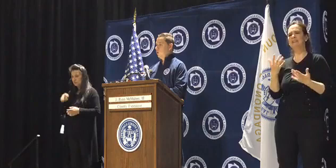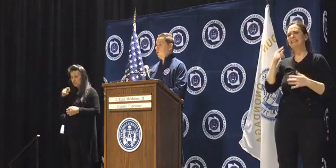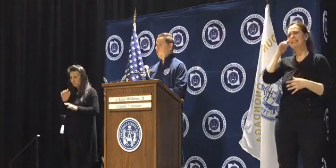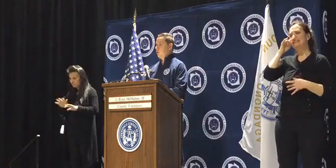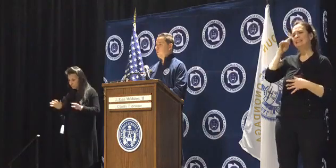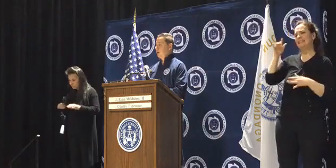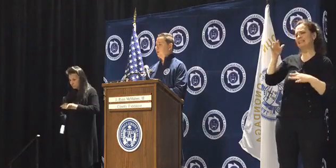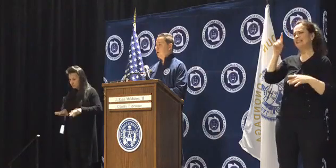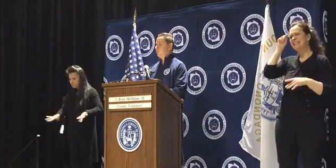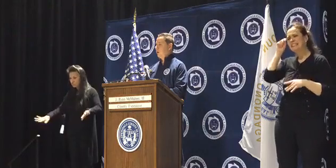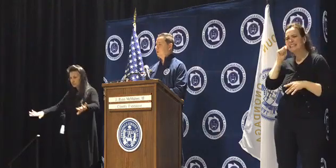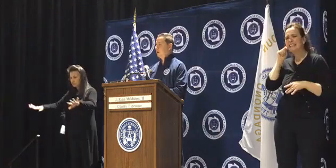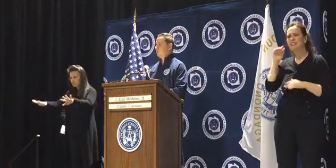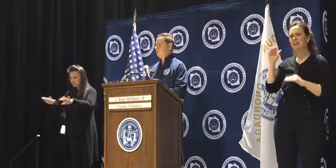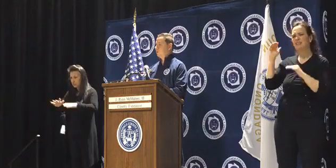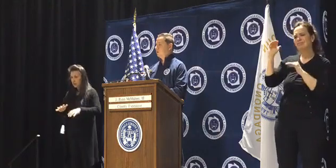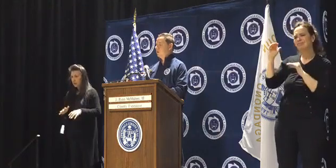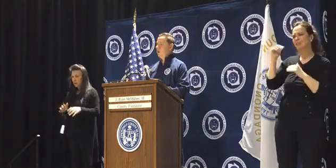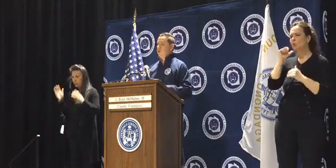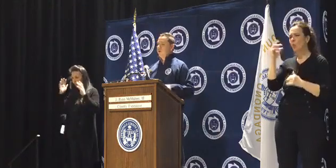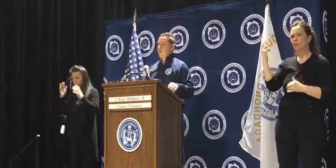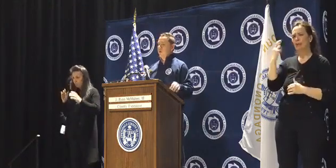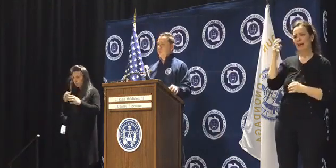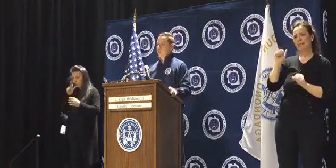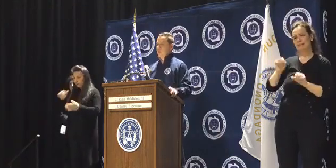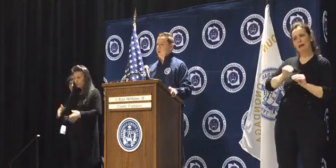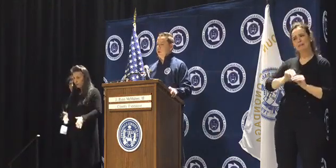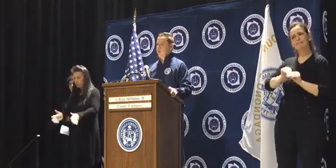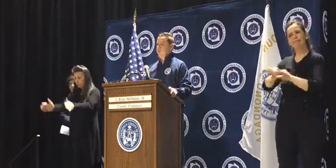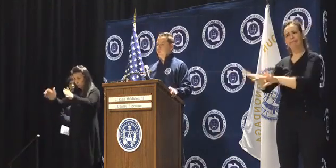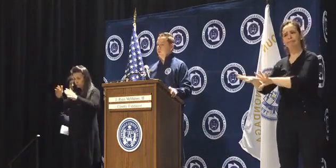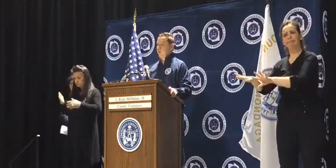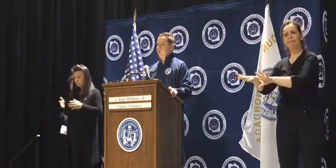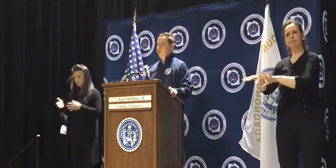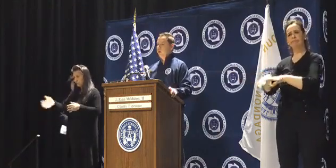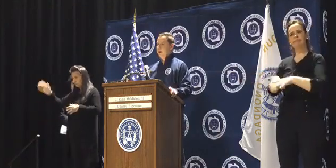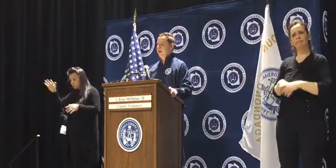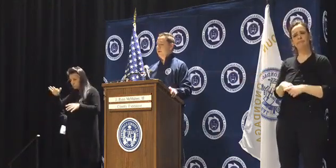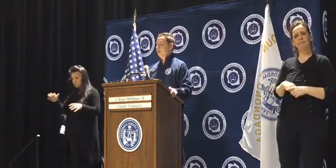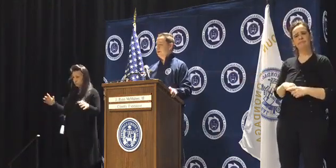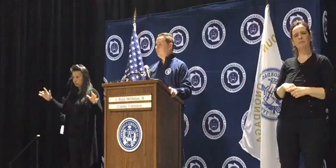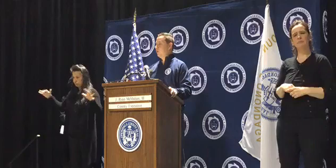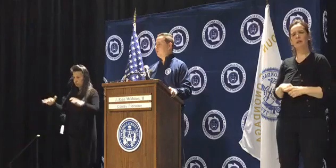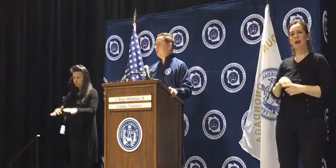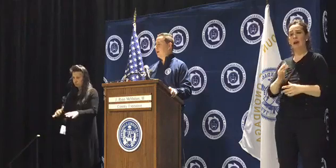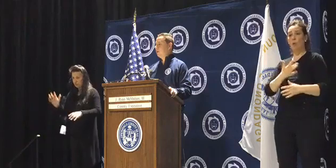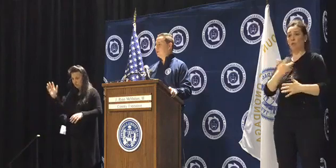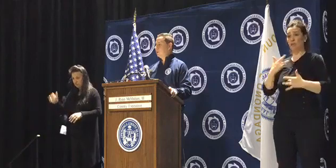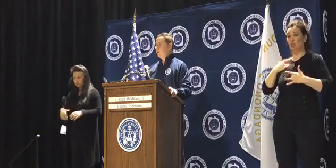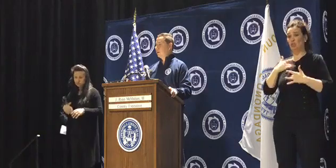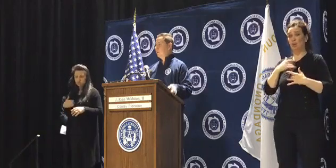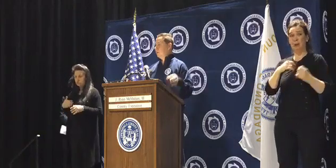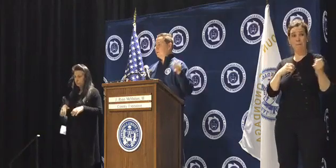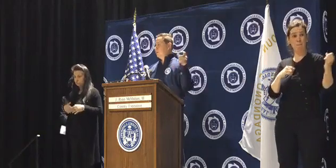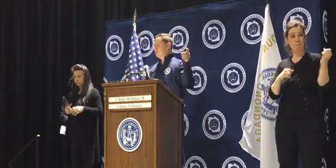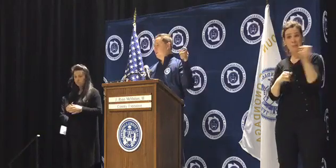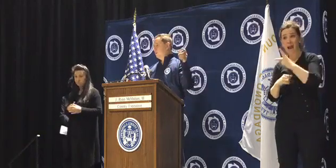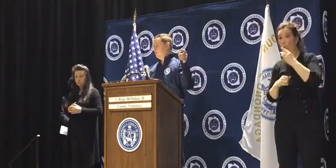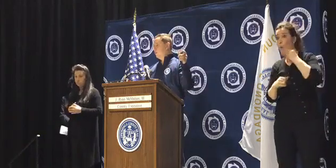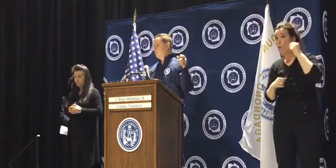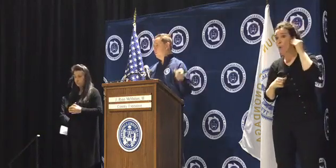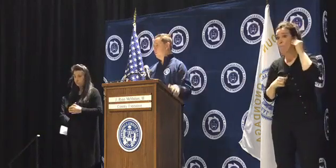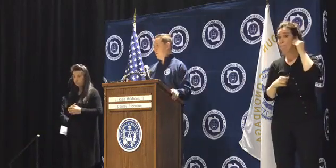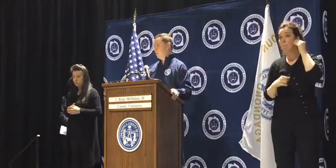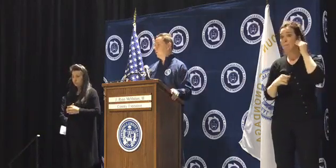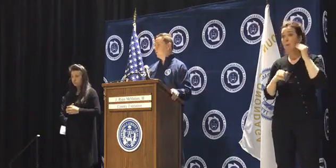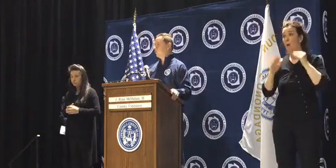of going home, coming back to their off-campus houses. So if we don't have any empirical data to say this many